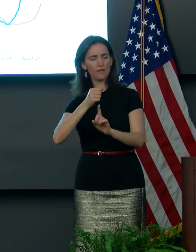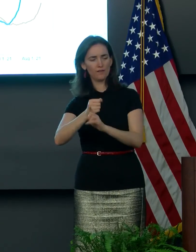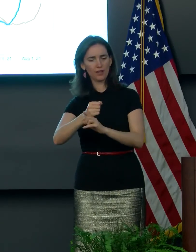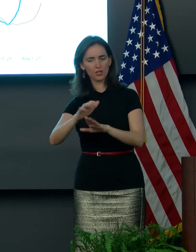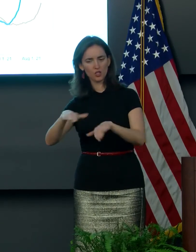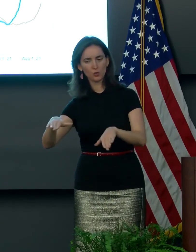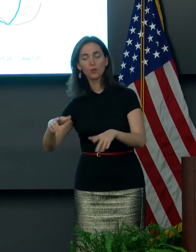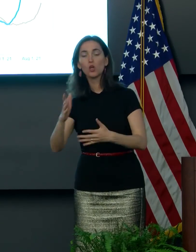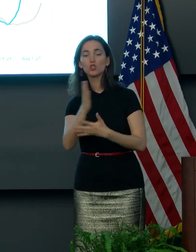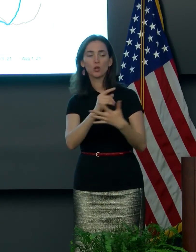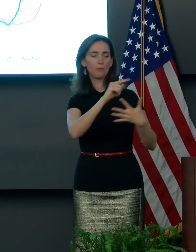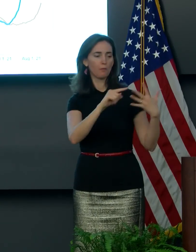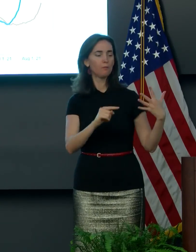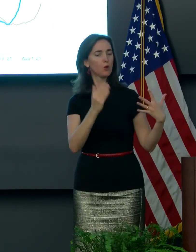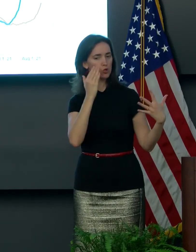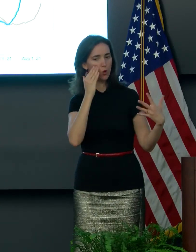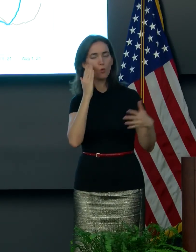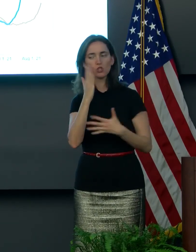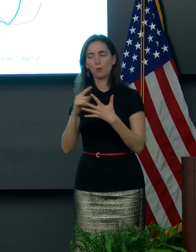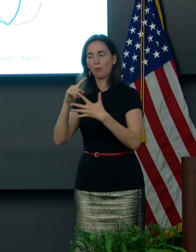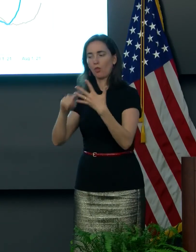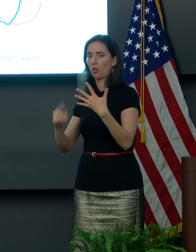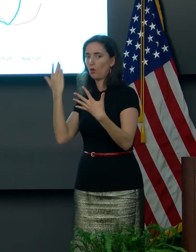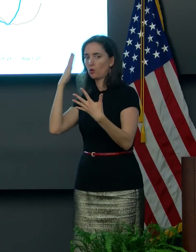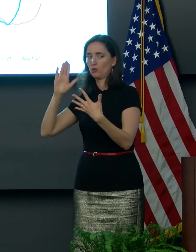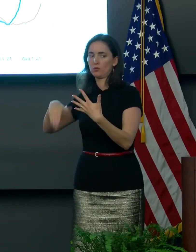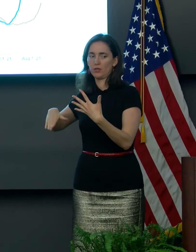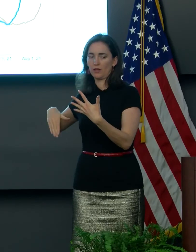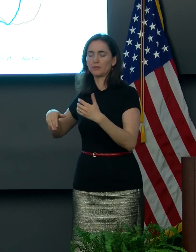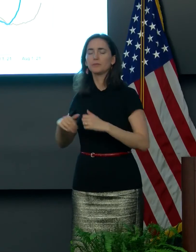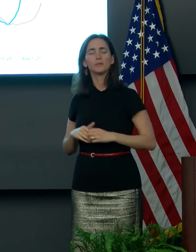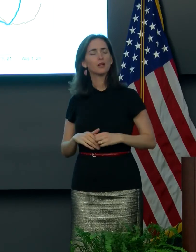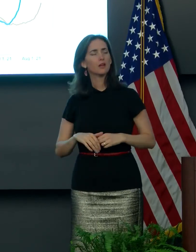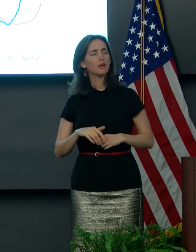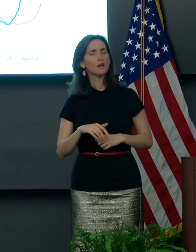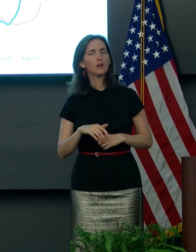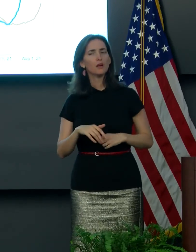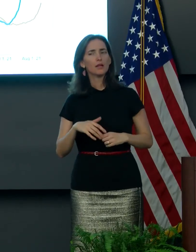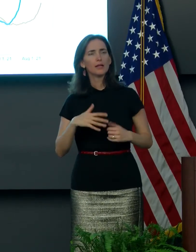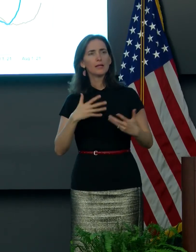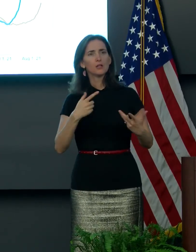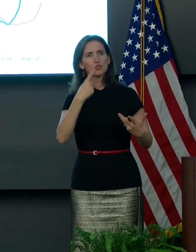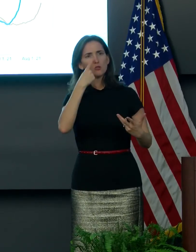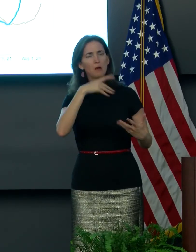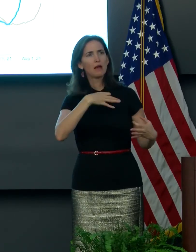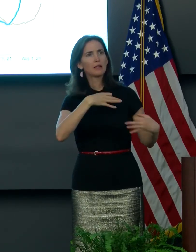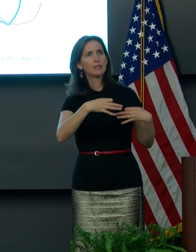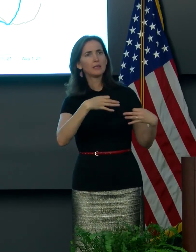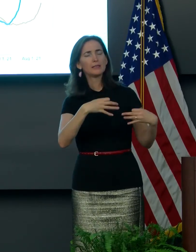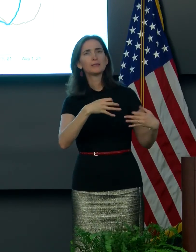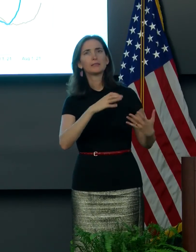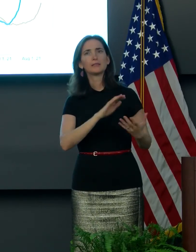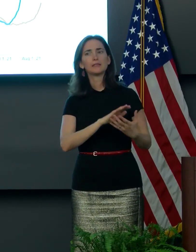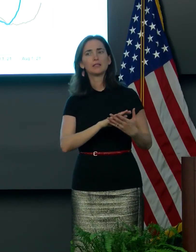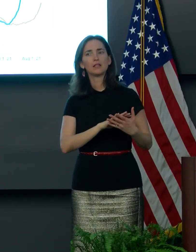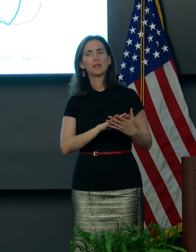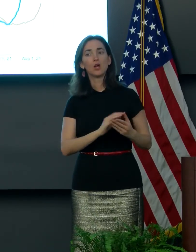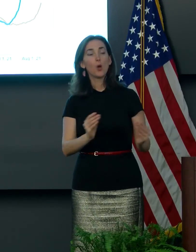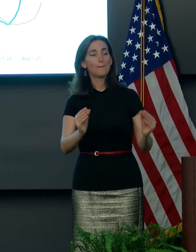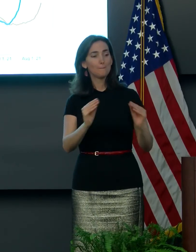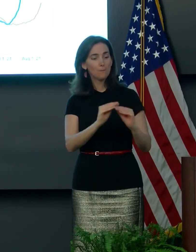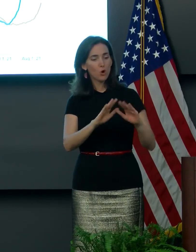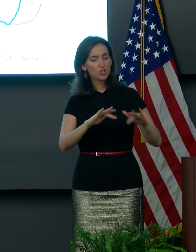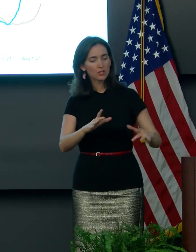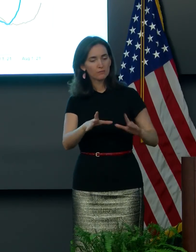and what is unknown at this point about, is it more, is it that more children are getting it